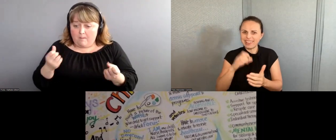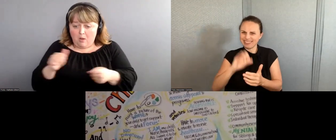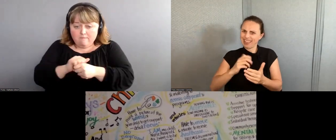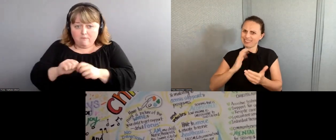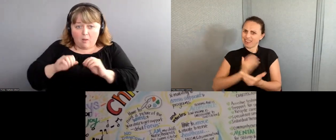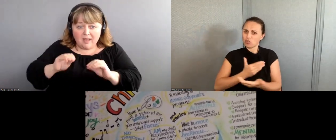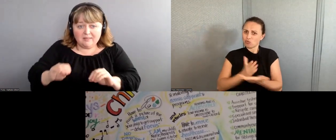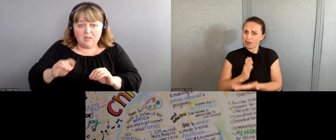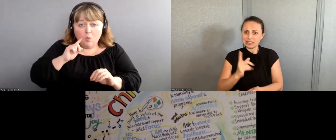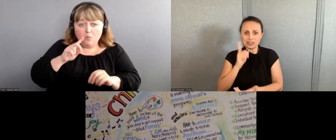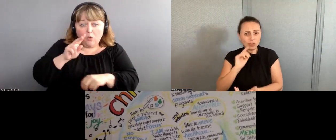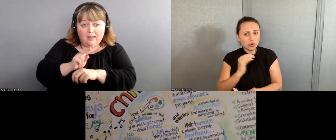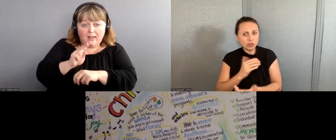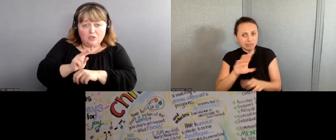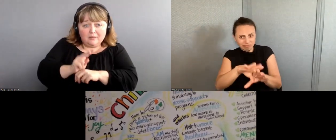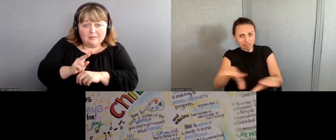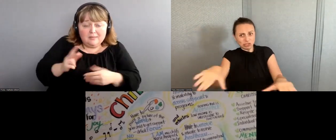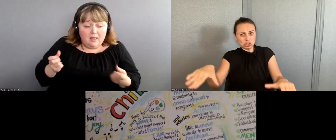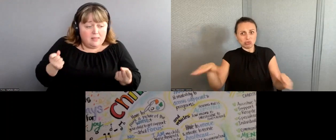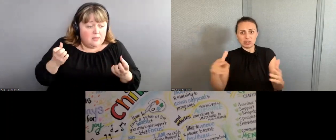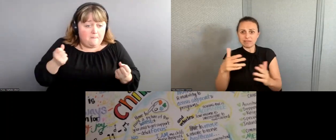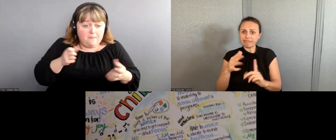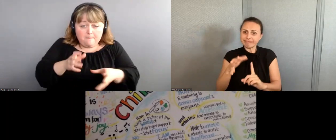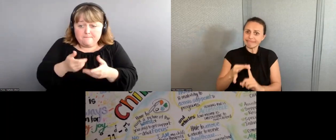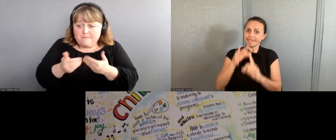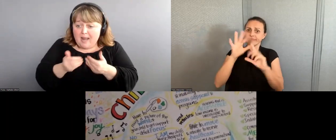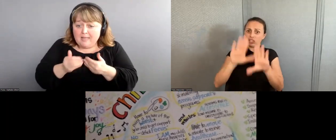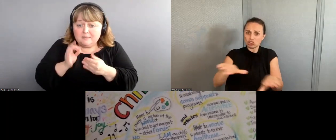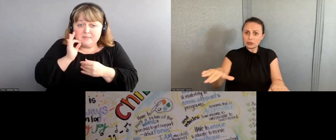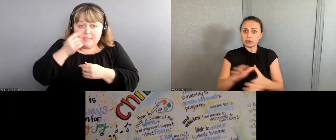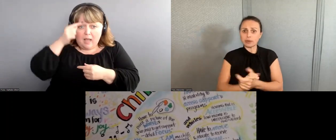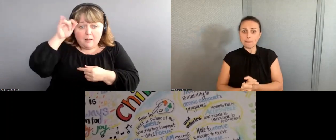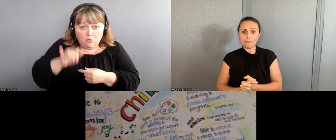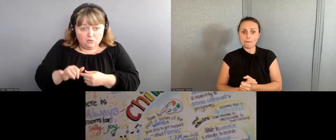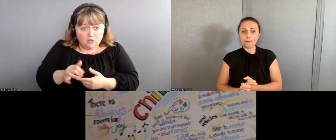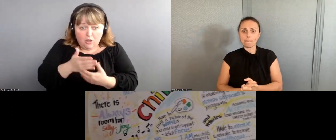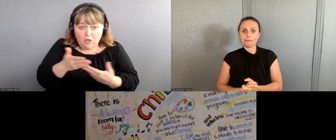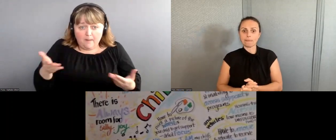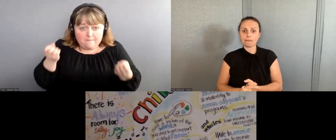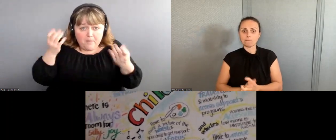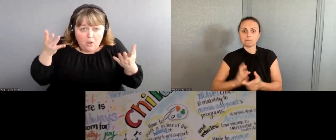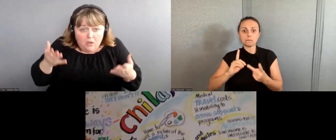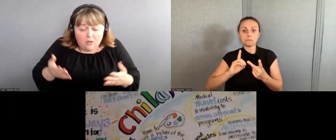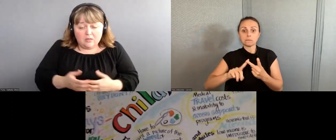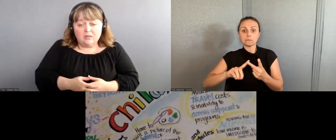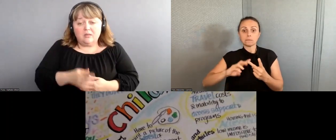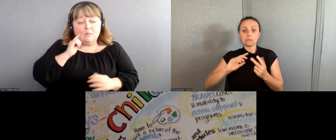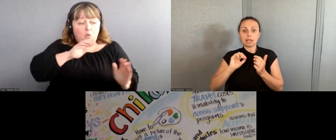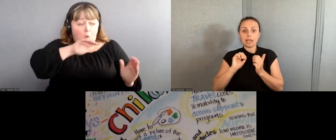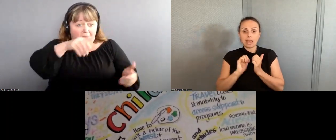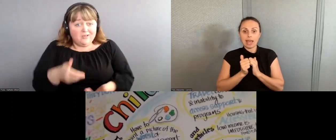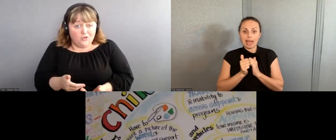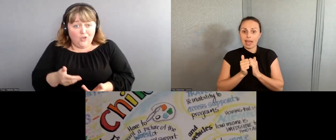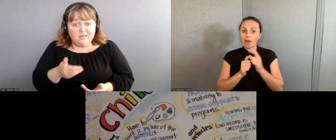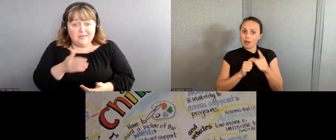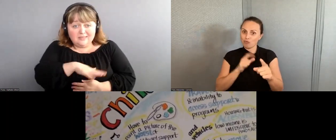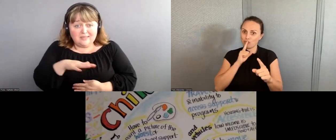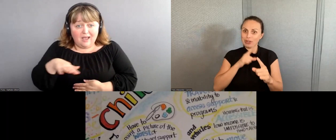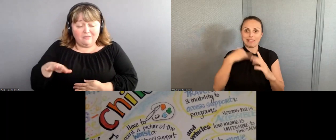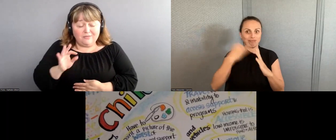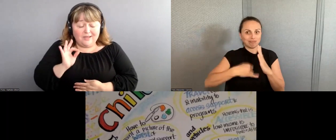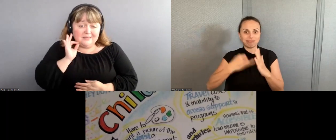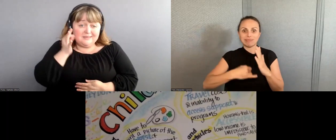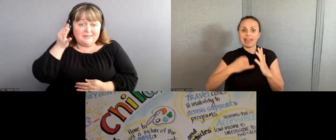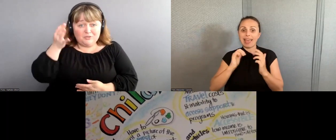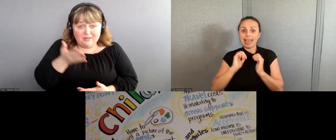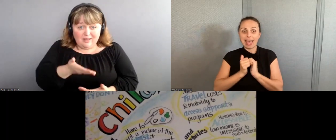rights of these children, these exceptional children. The way that processes, and I've really gone through this and continue to, the